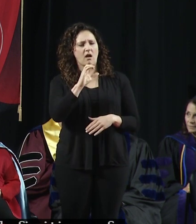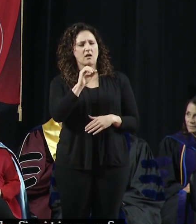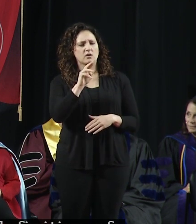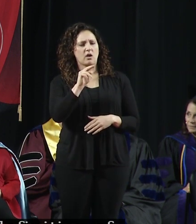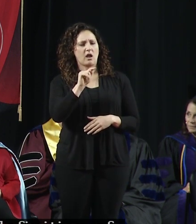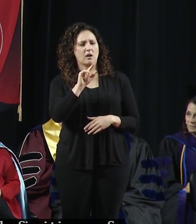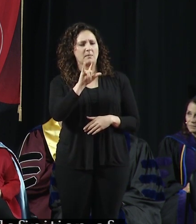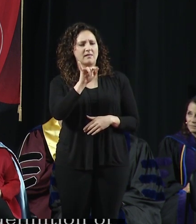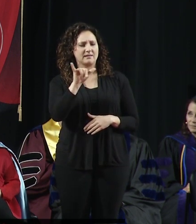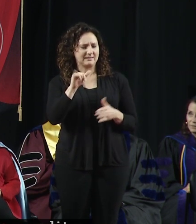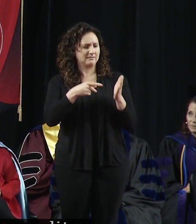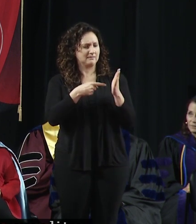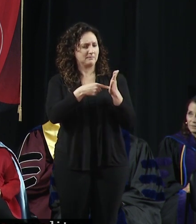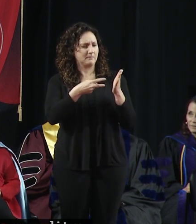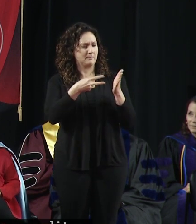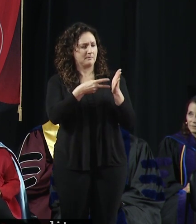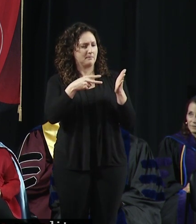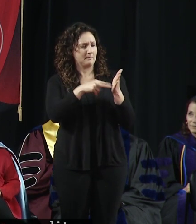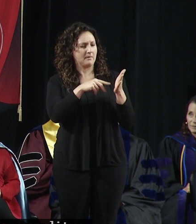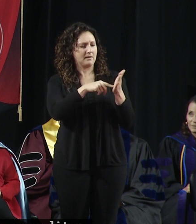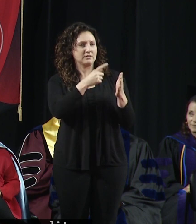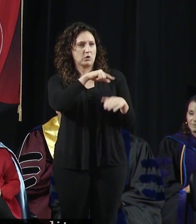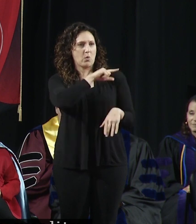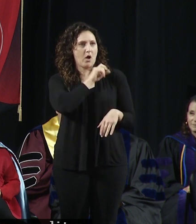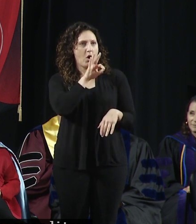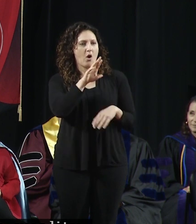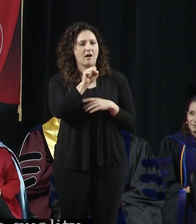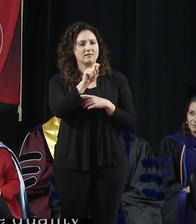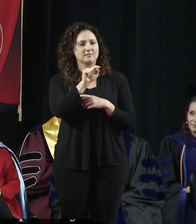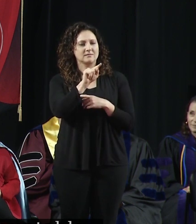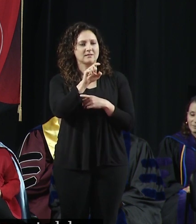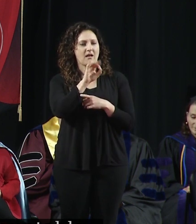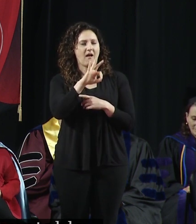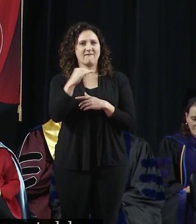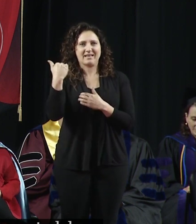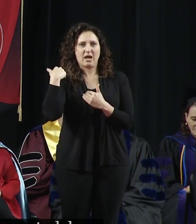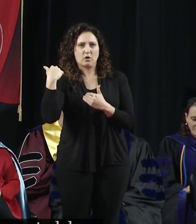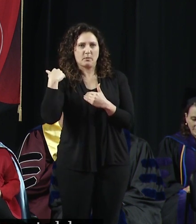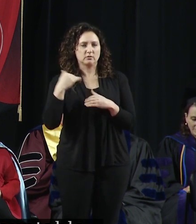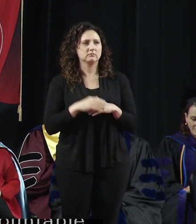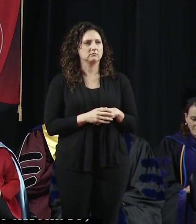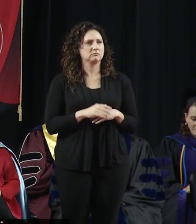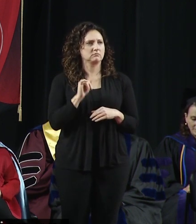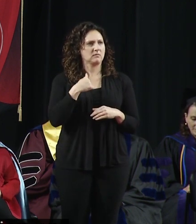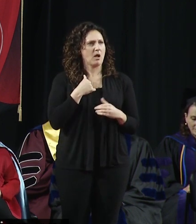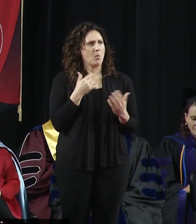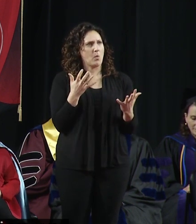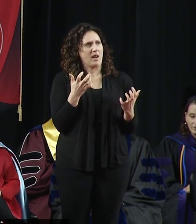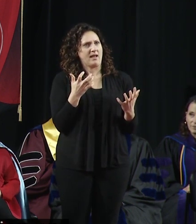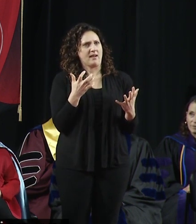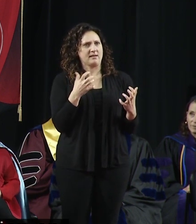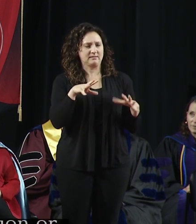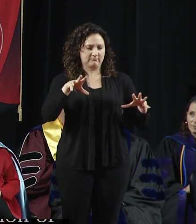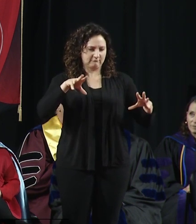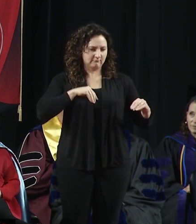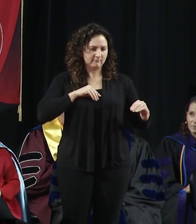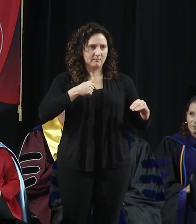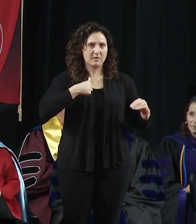the quality or state of being accountable, especially an obligation or willingness to